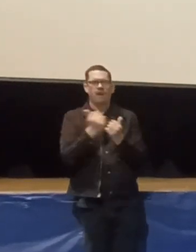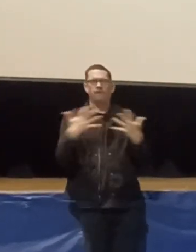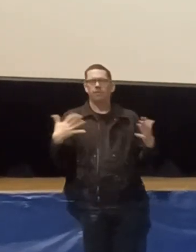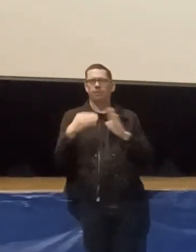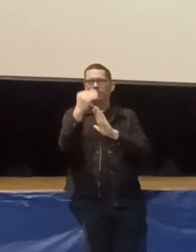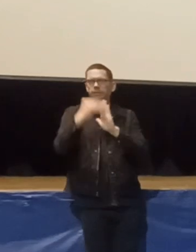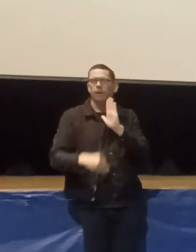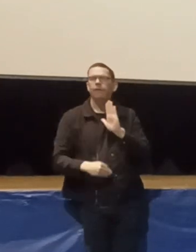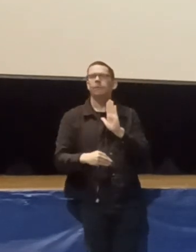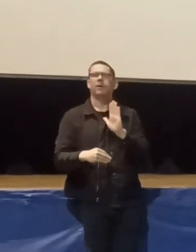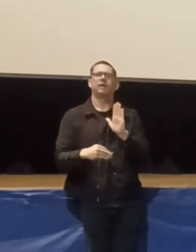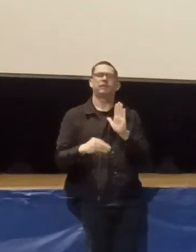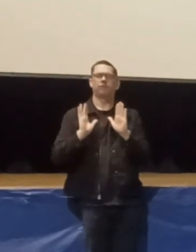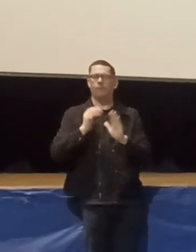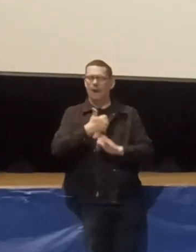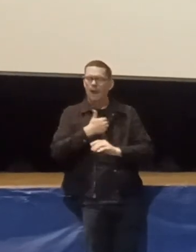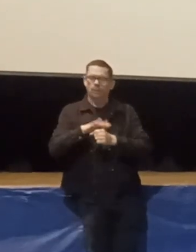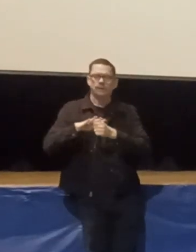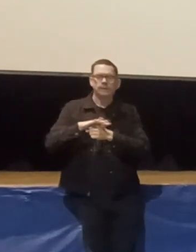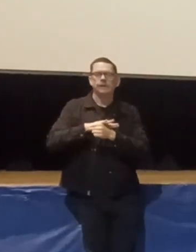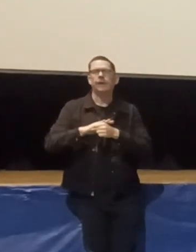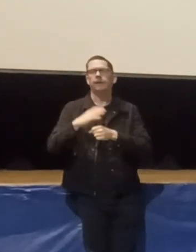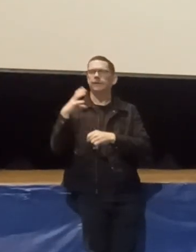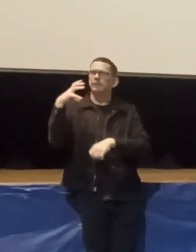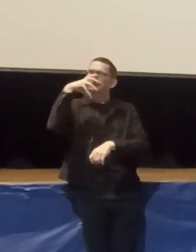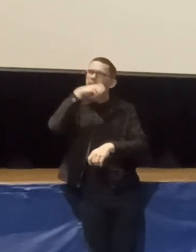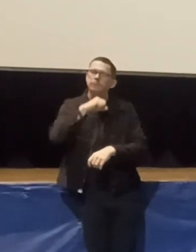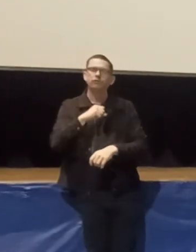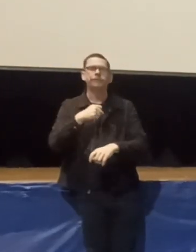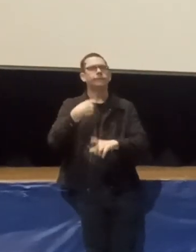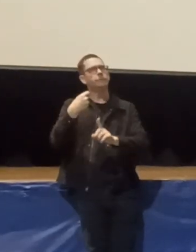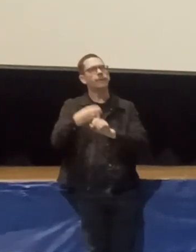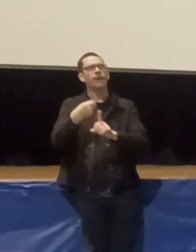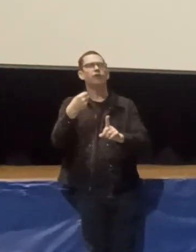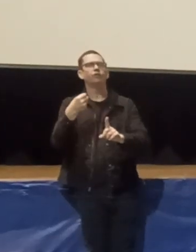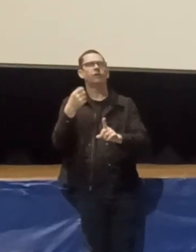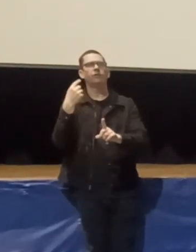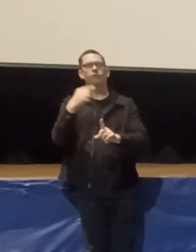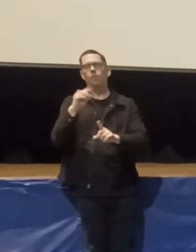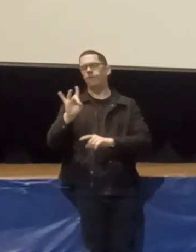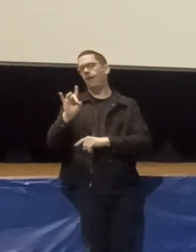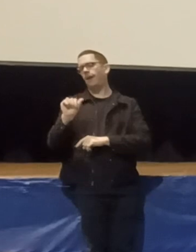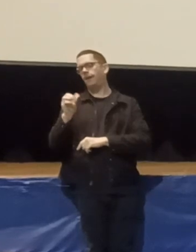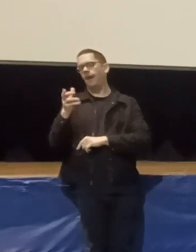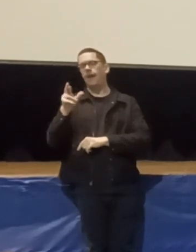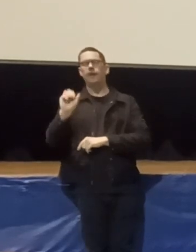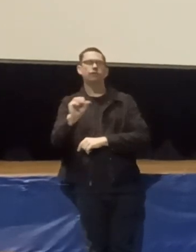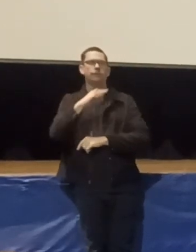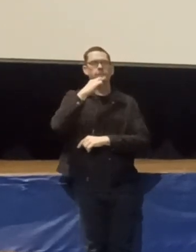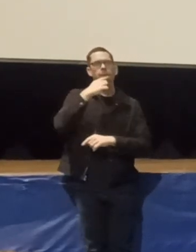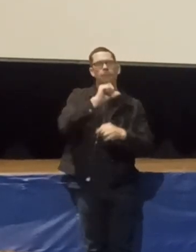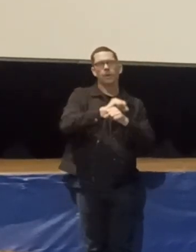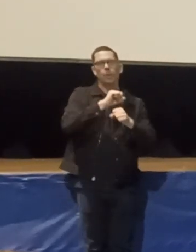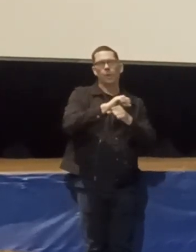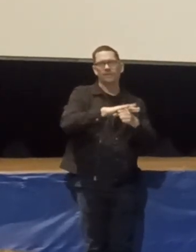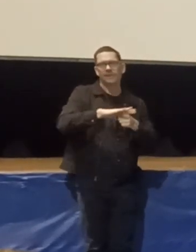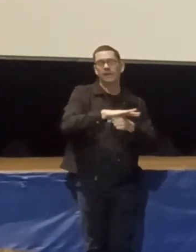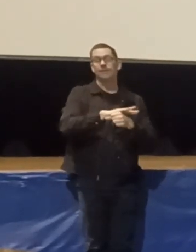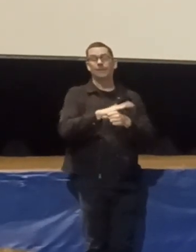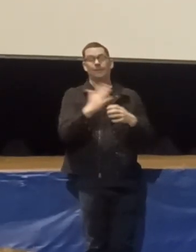terms of our site and the assumptions and implications for the 8 acres in the public works site. So we're